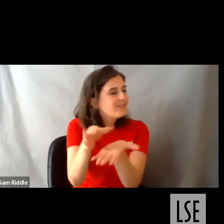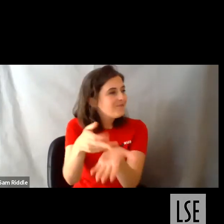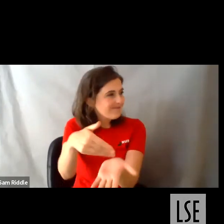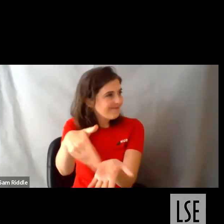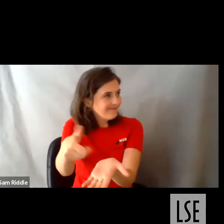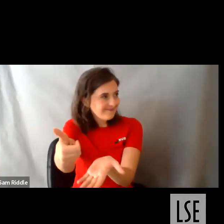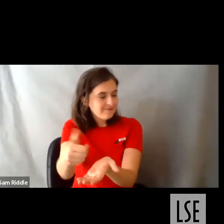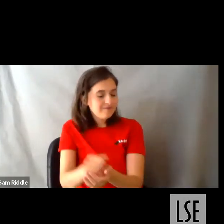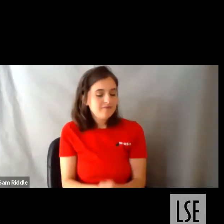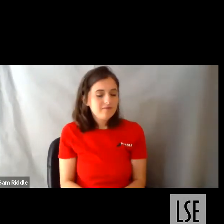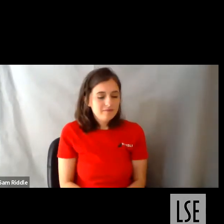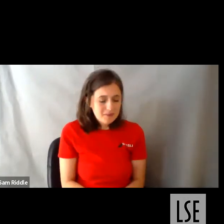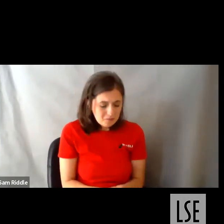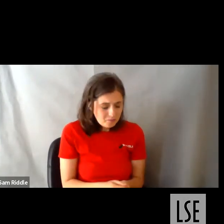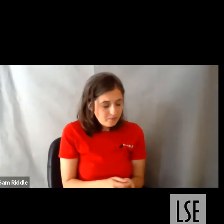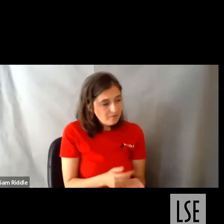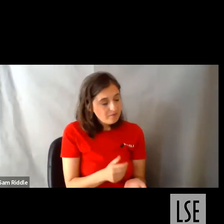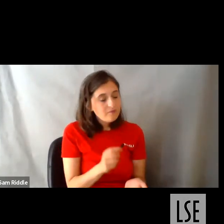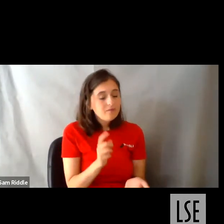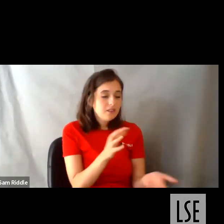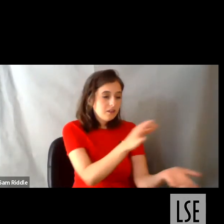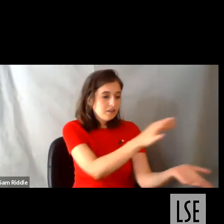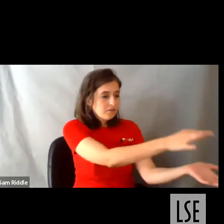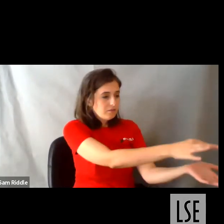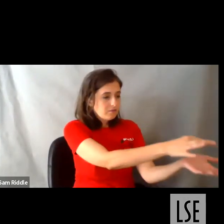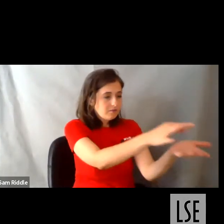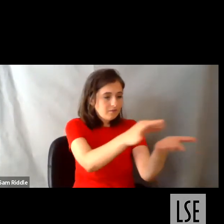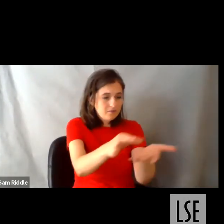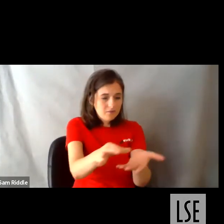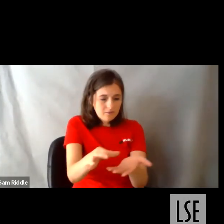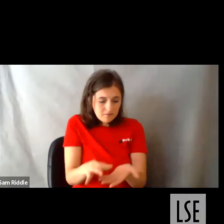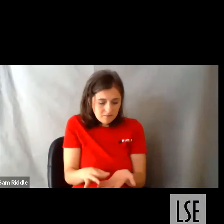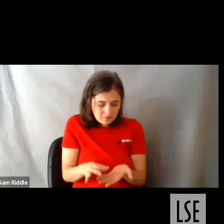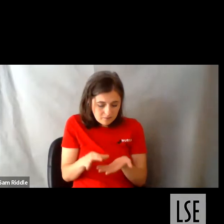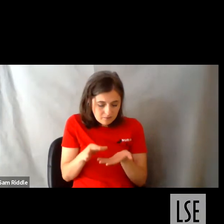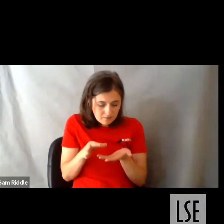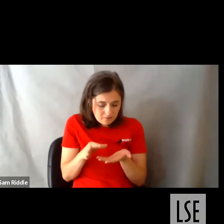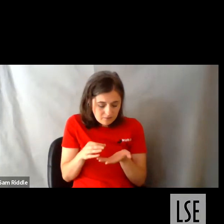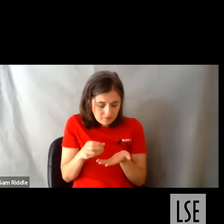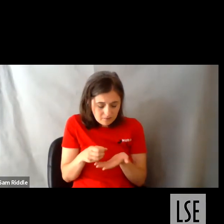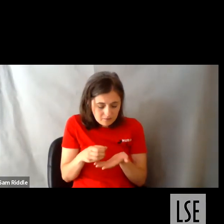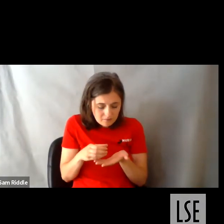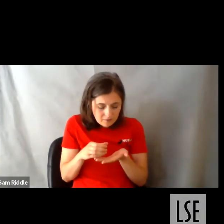tea. She comes back soon after and hands a cup to me.